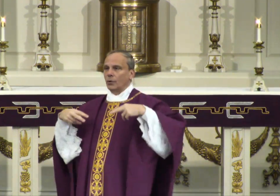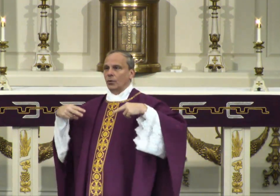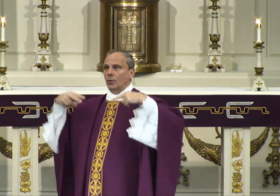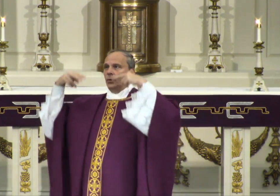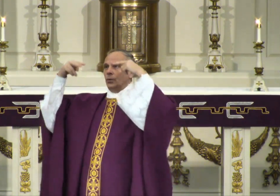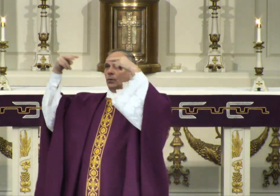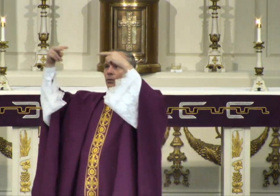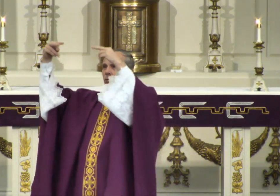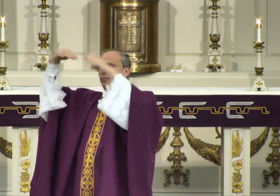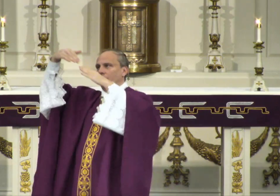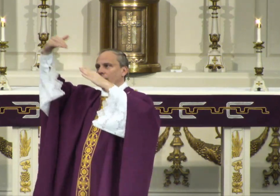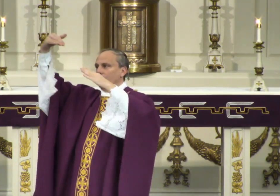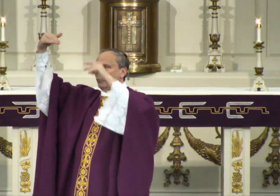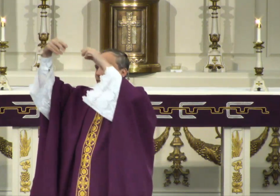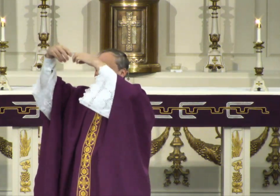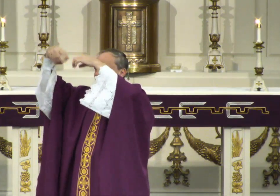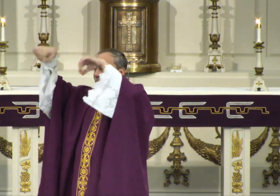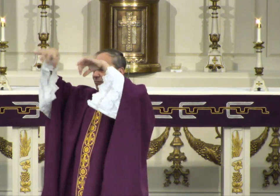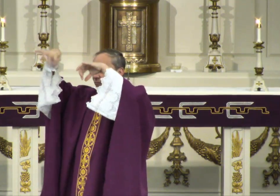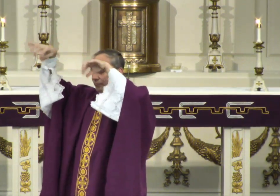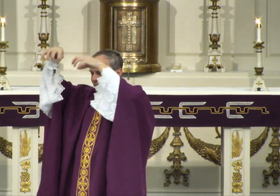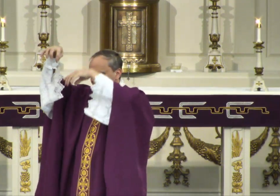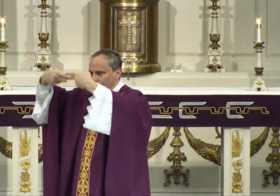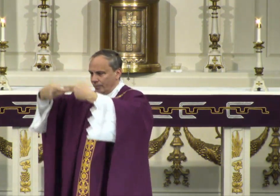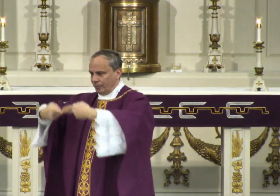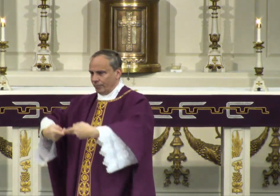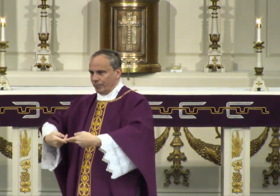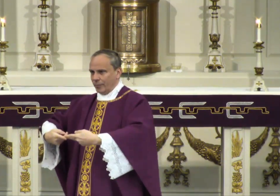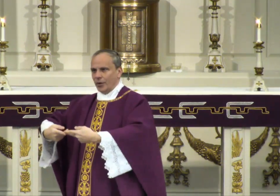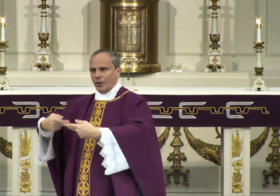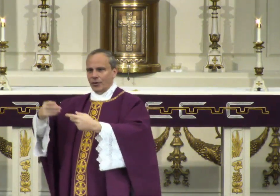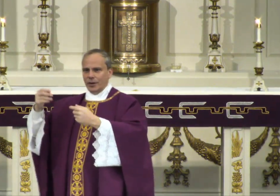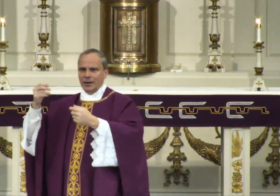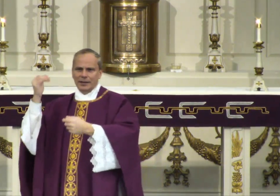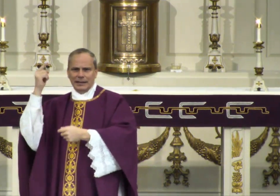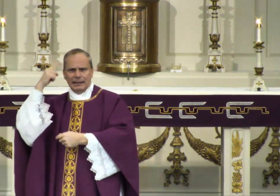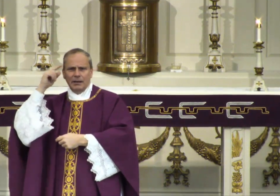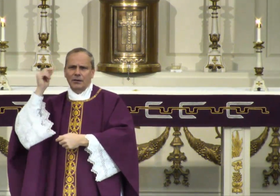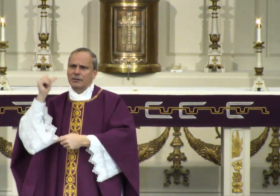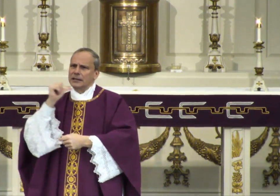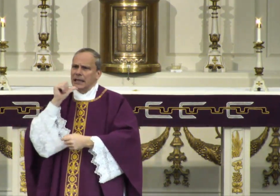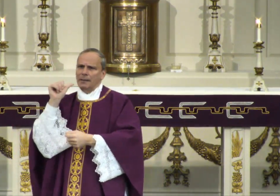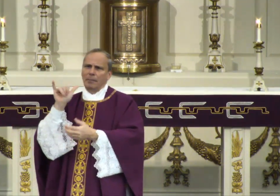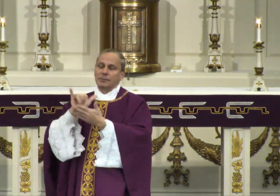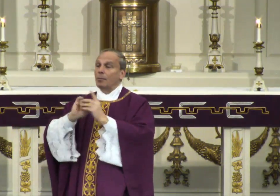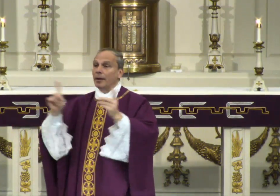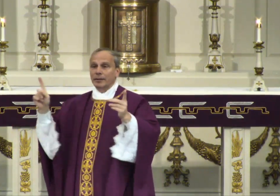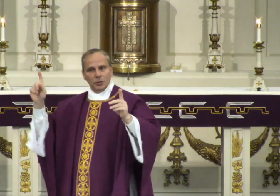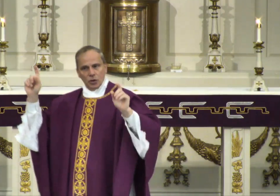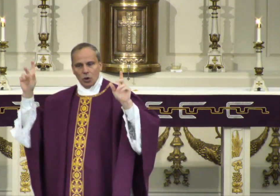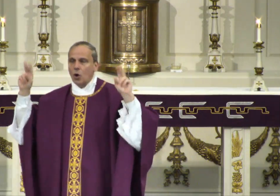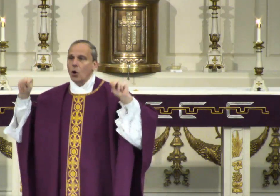The man couldn't get into the house because of the crowds, and so they lowered him in through the roof, removing the tiles.